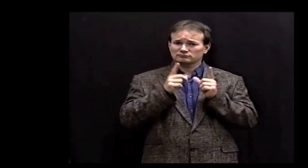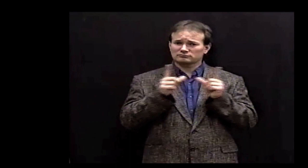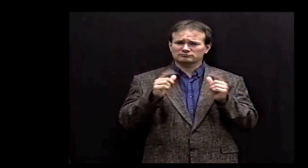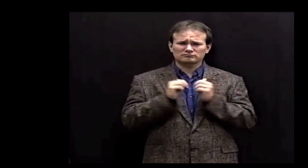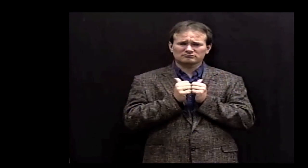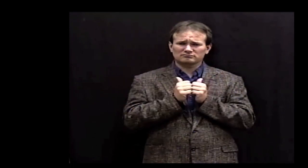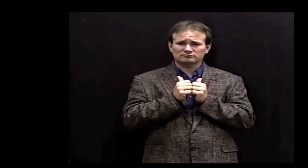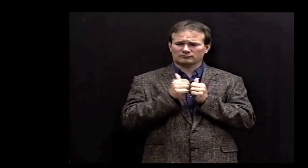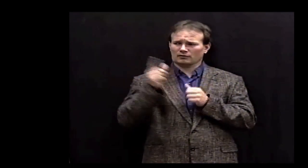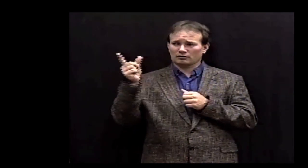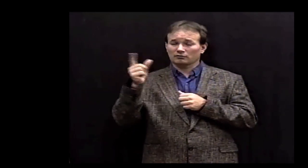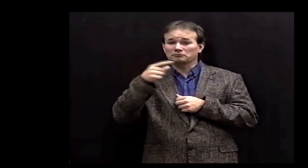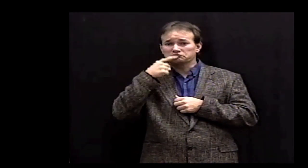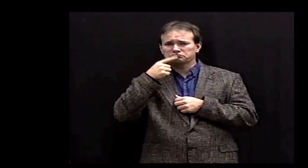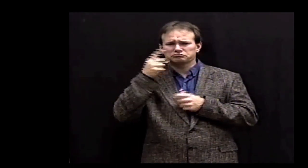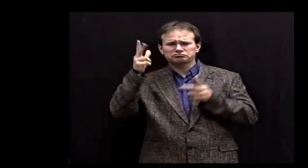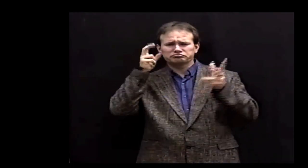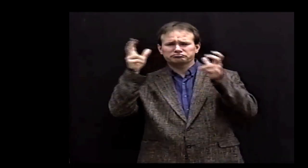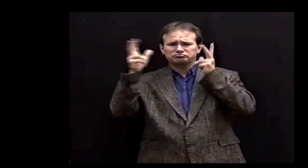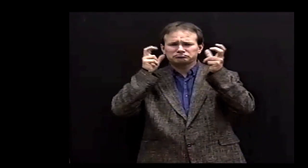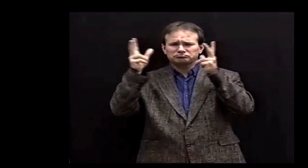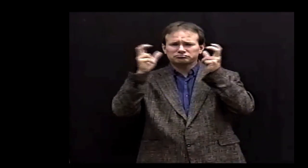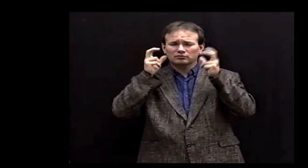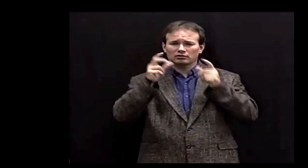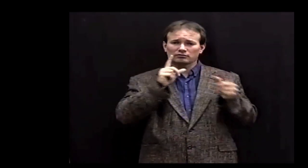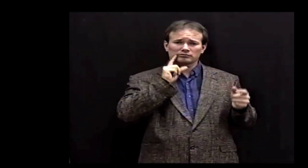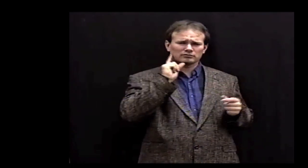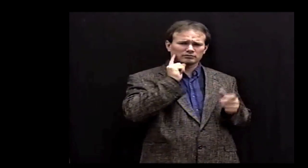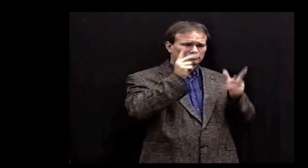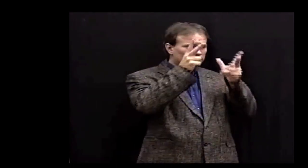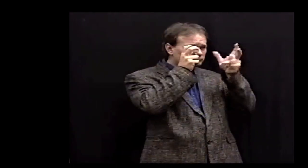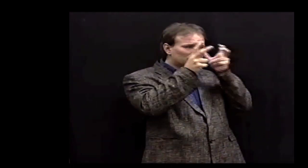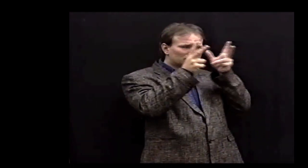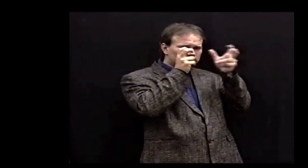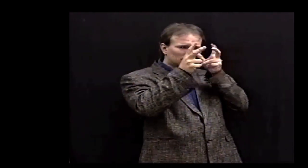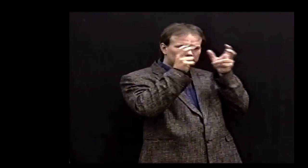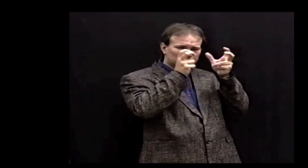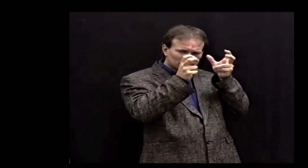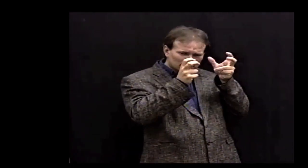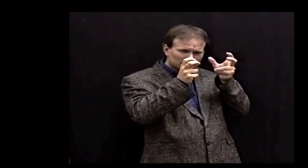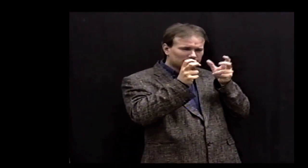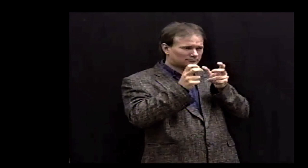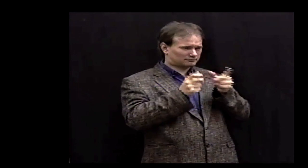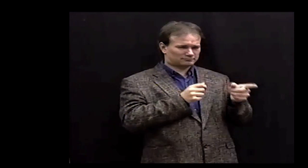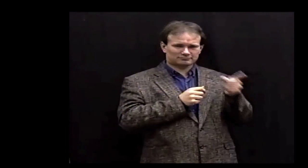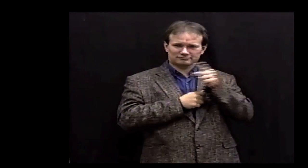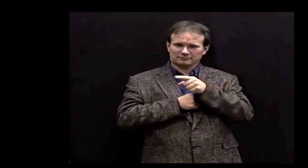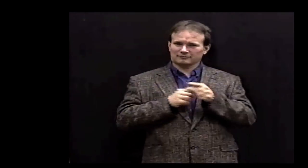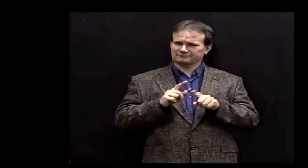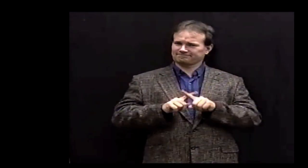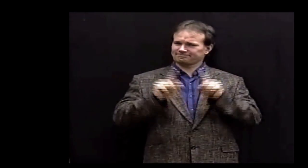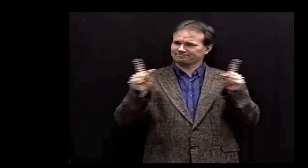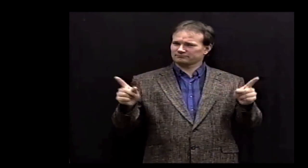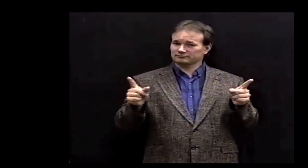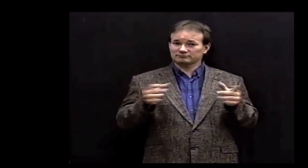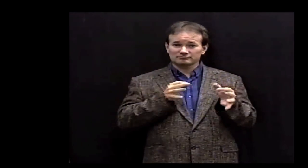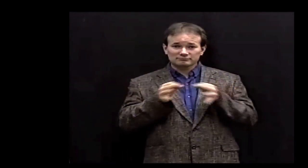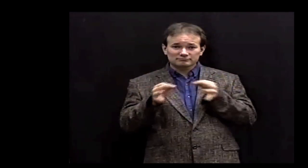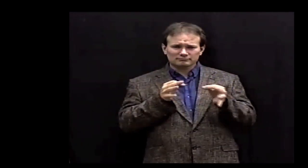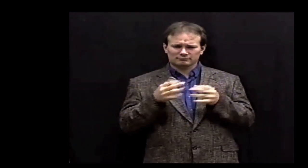It's fascinating to see how the deaf and non-deaf communities acquire another language. The non-deaf community learns auditorily, while the